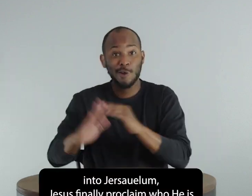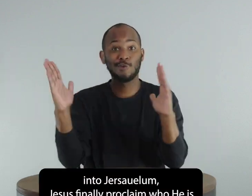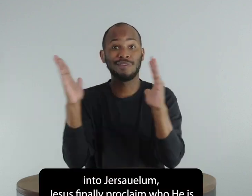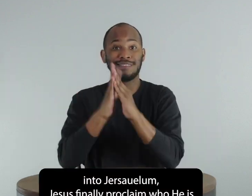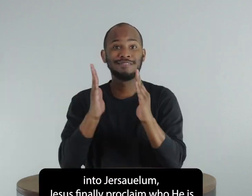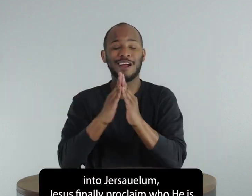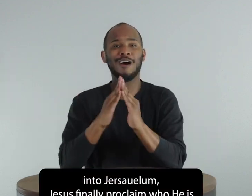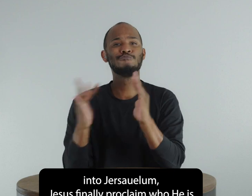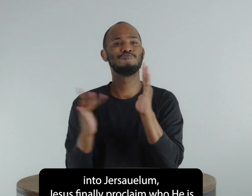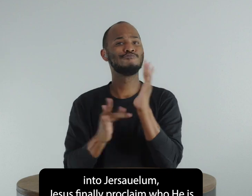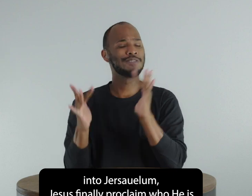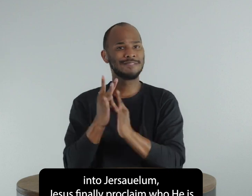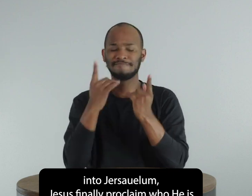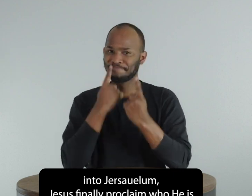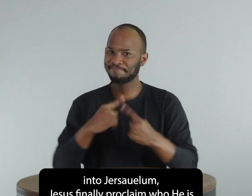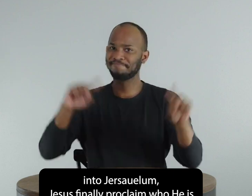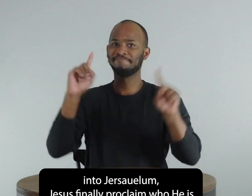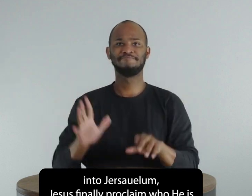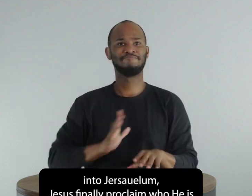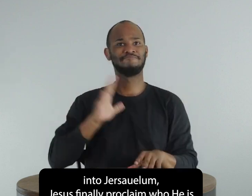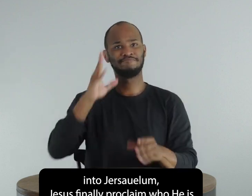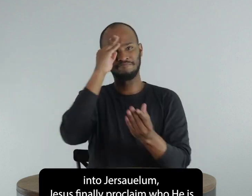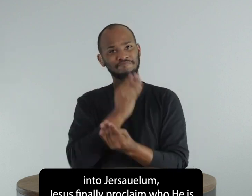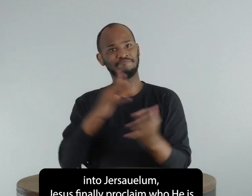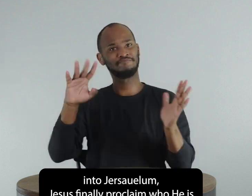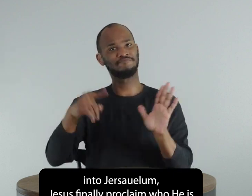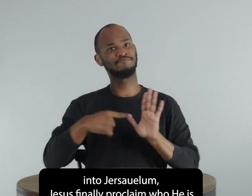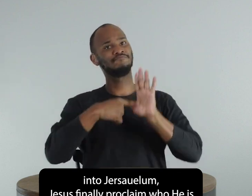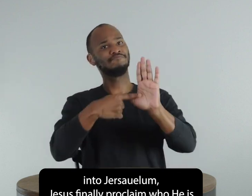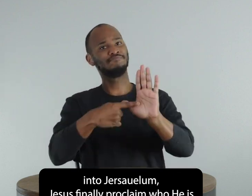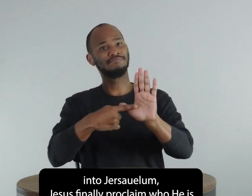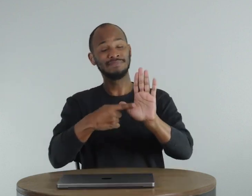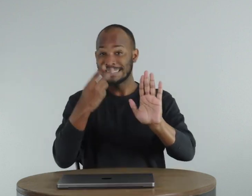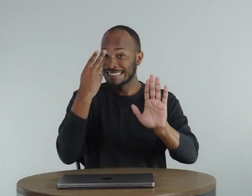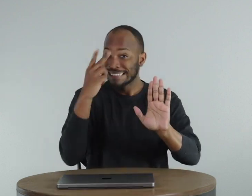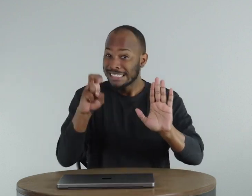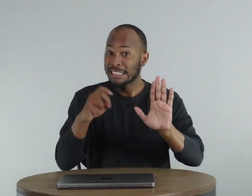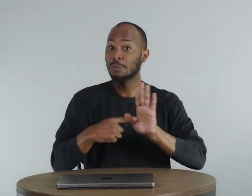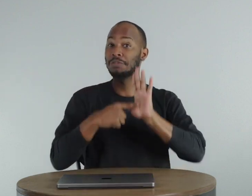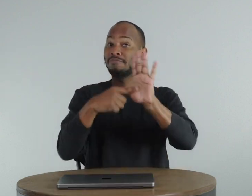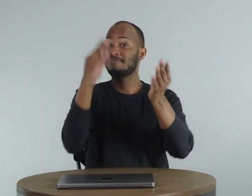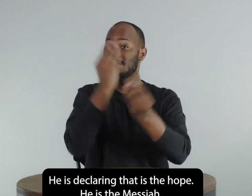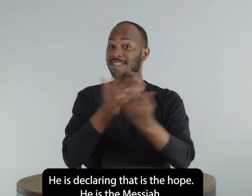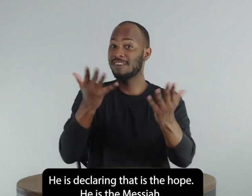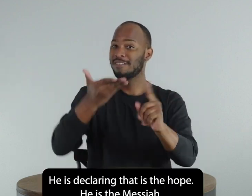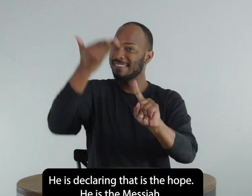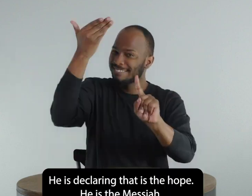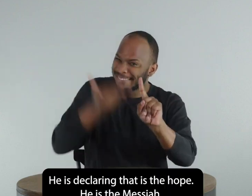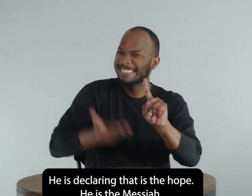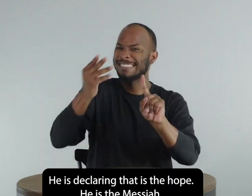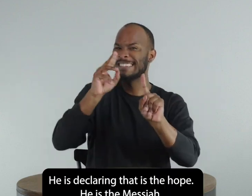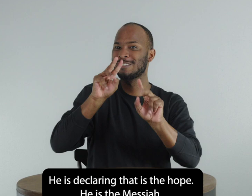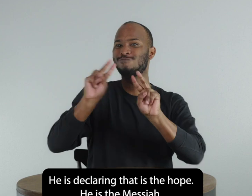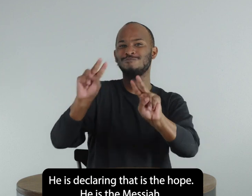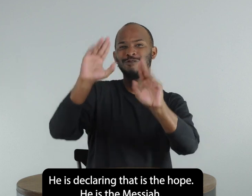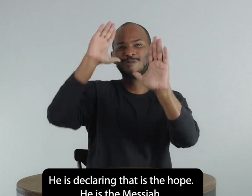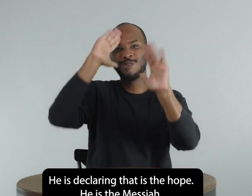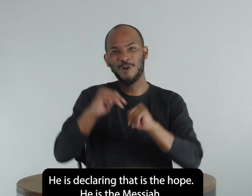of a donkey into Jerusalem, Jesus finally proclaimed who he is. He's declaring that he is the